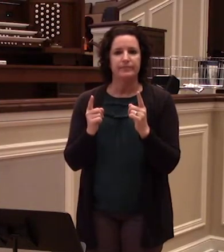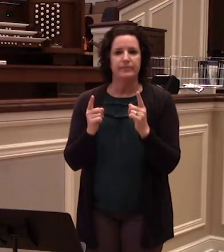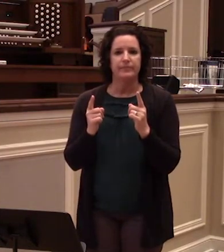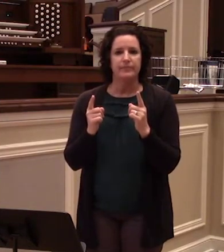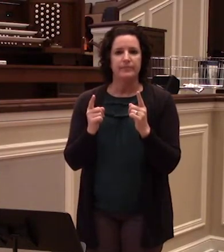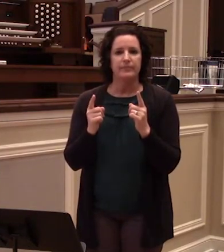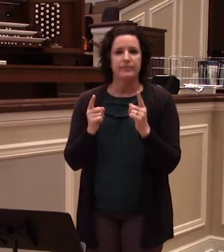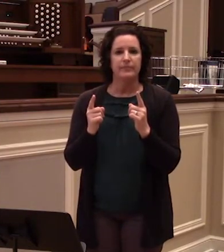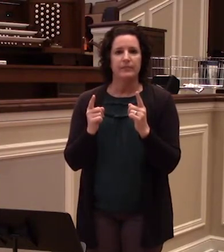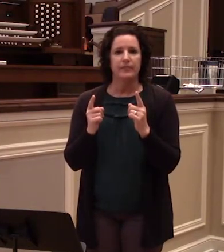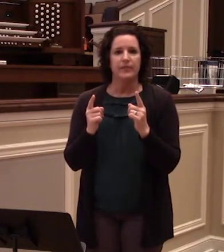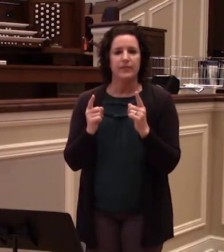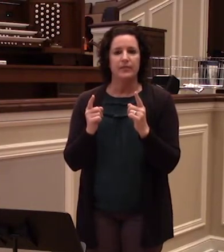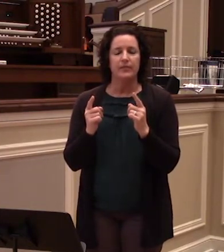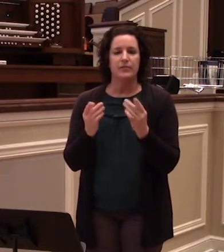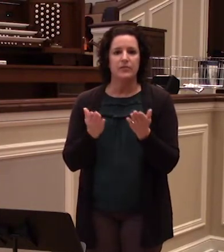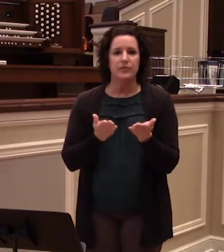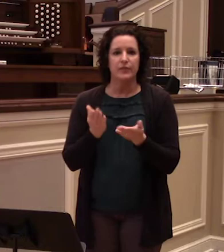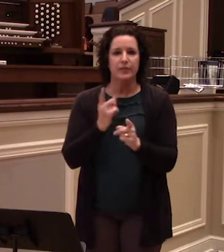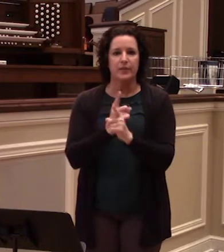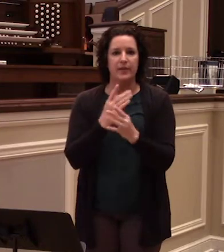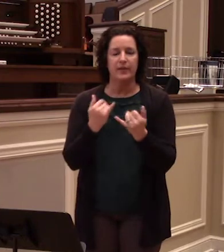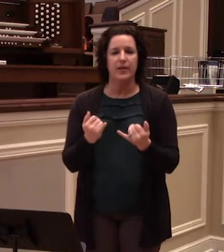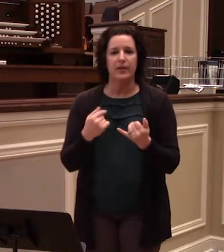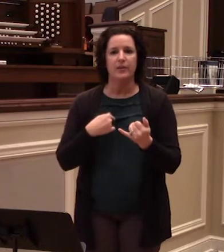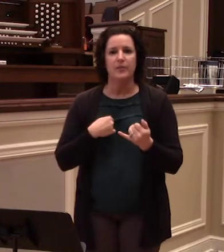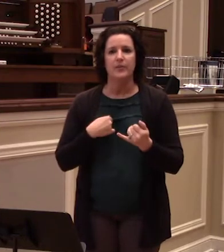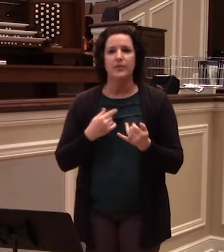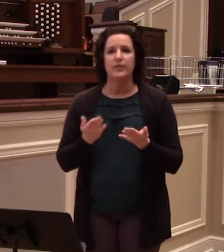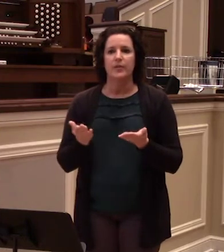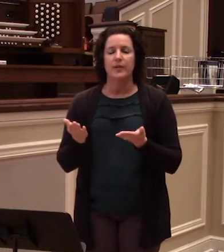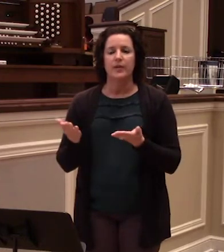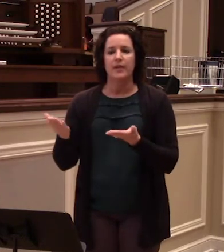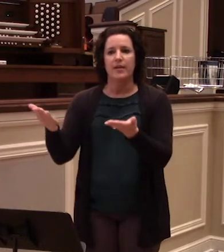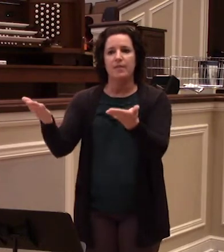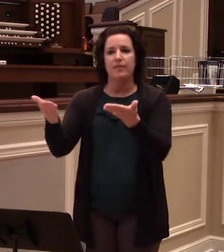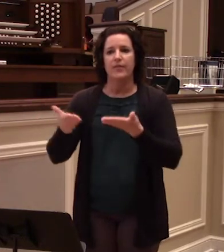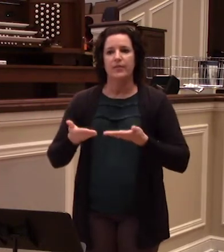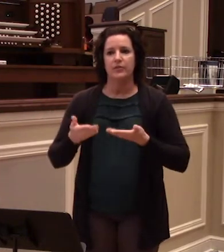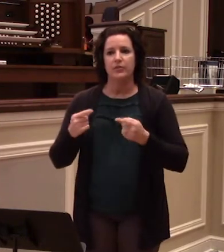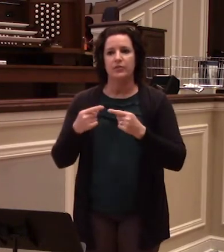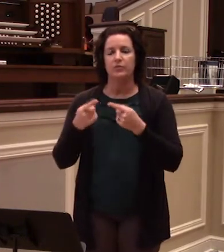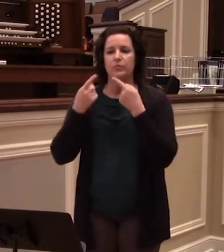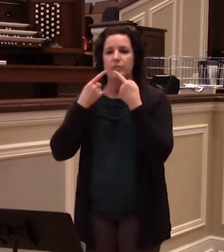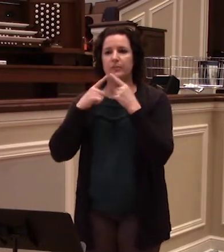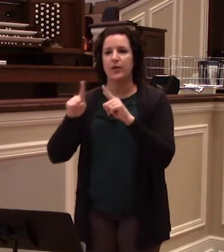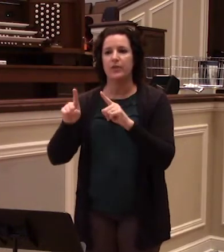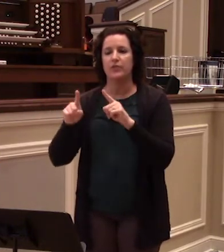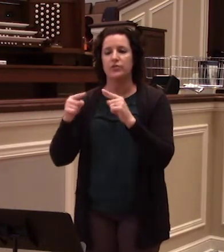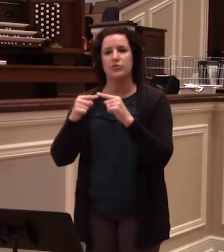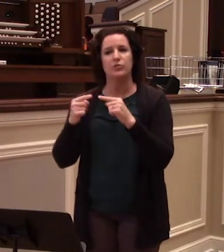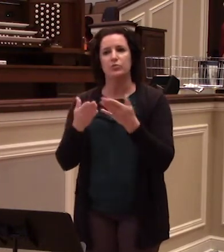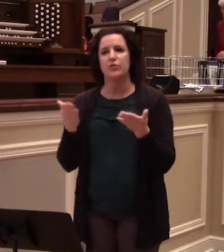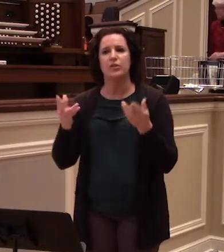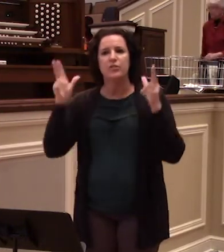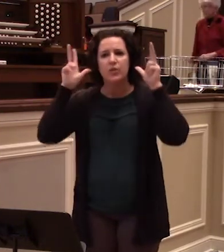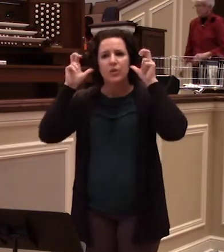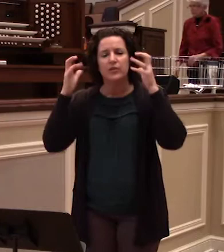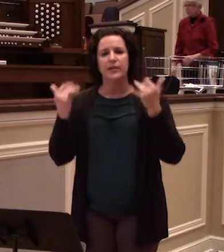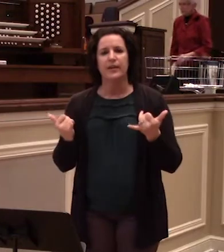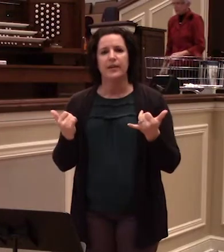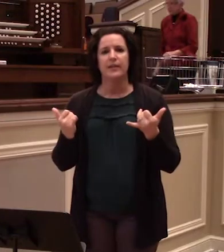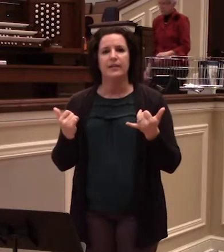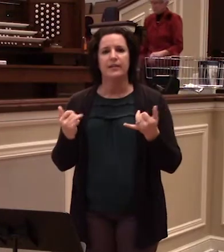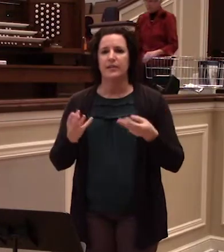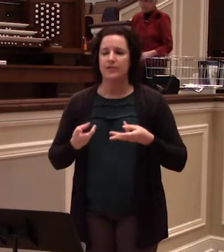to invite those of you who ought to respond to what you've heard. We'll talk about that in just a moment, but also as a way